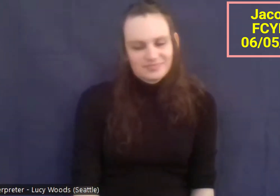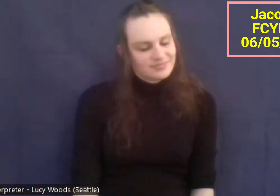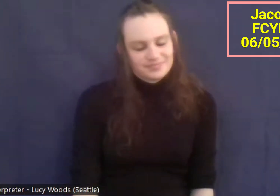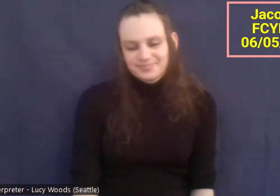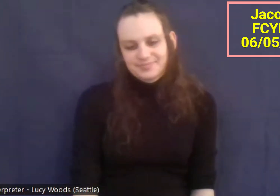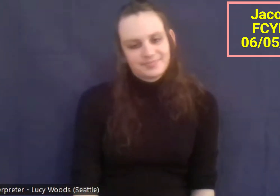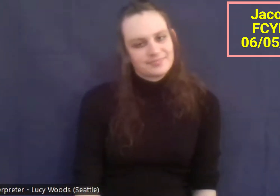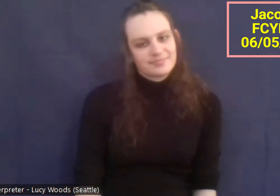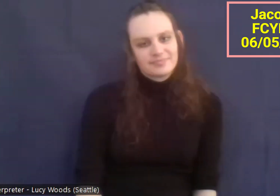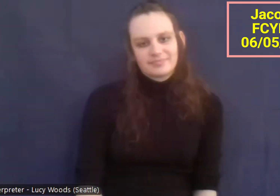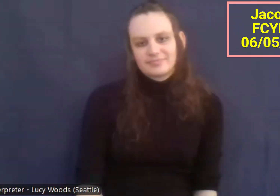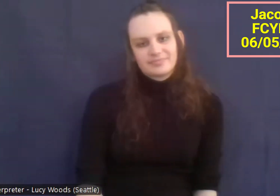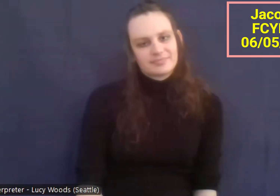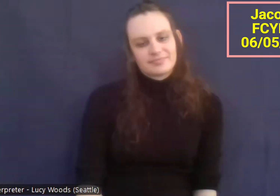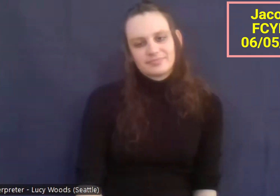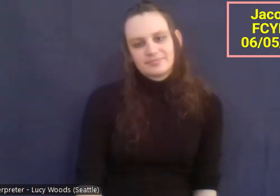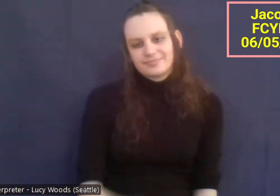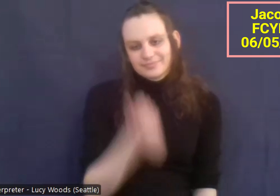And